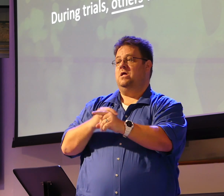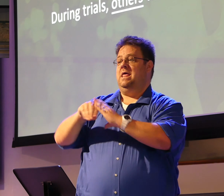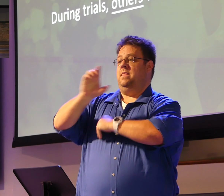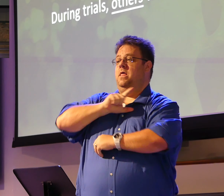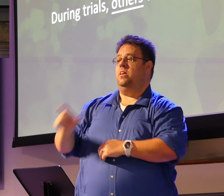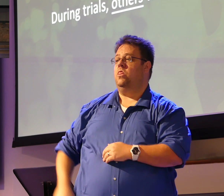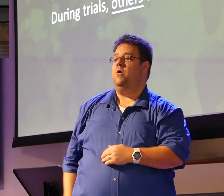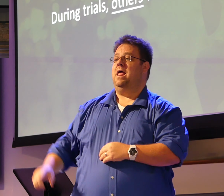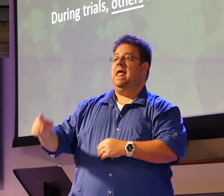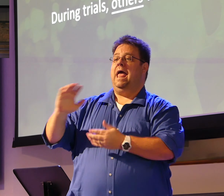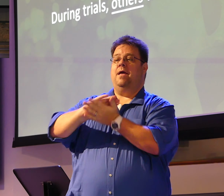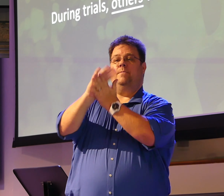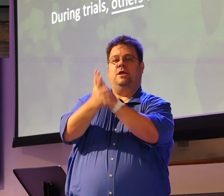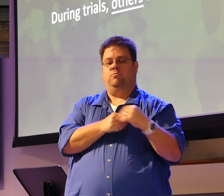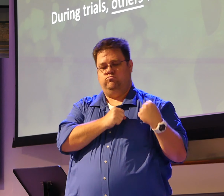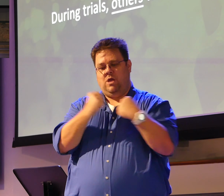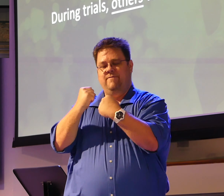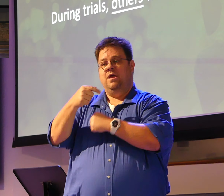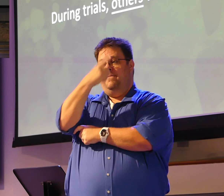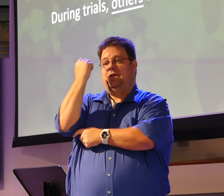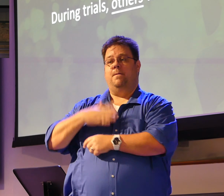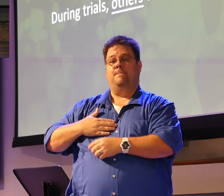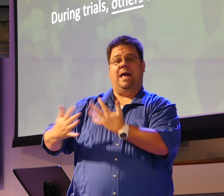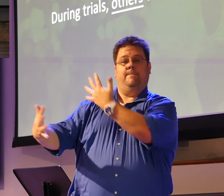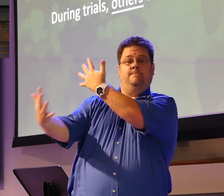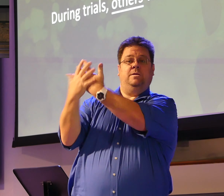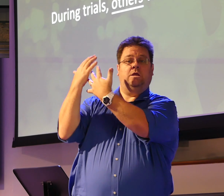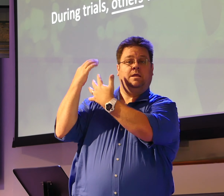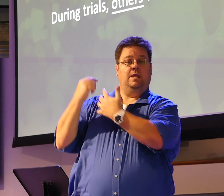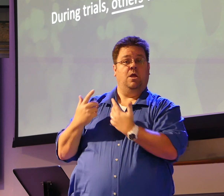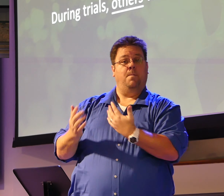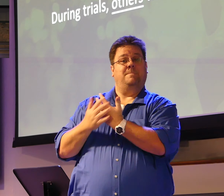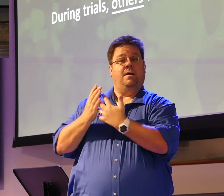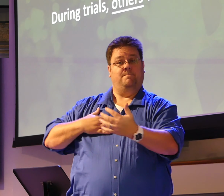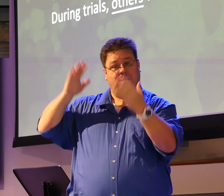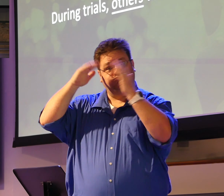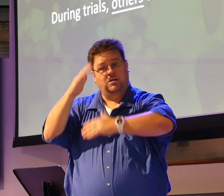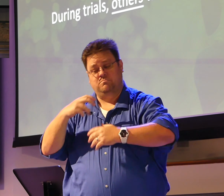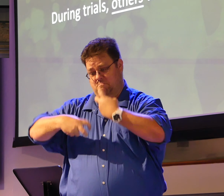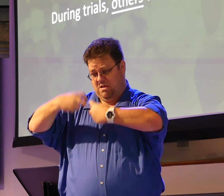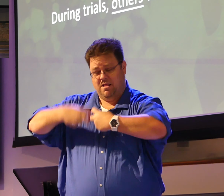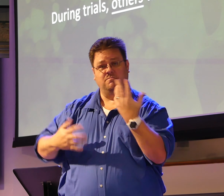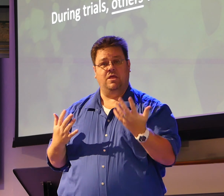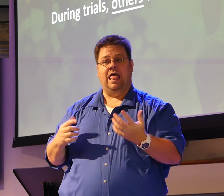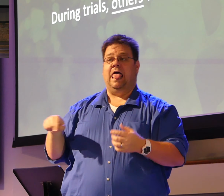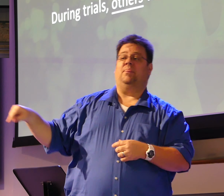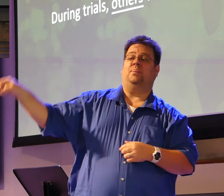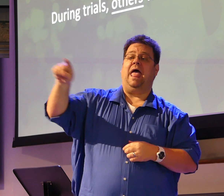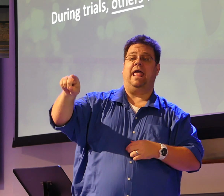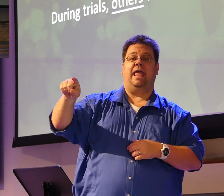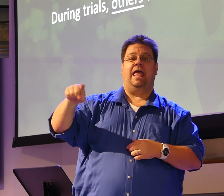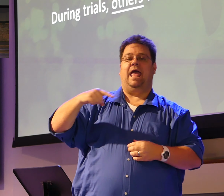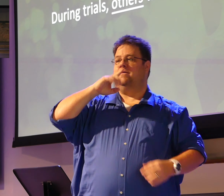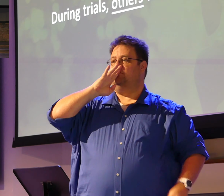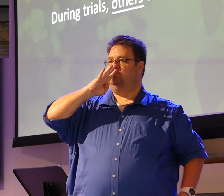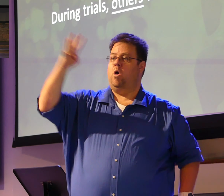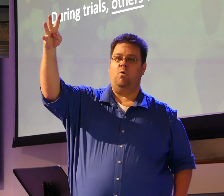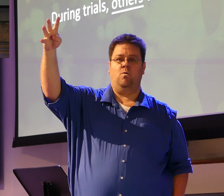many of the brothers in the lord having become confident because of my incarcerations right my trouble my problems